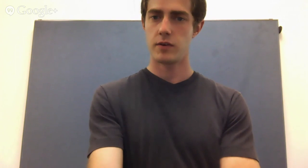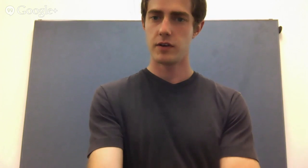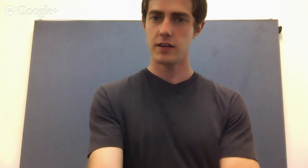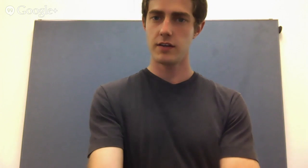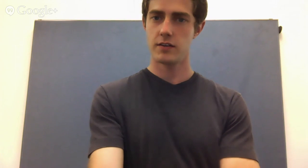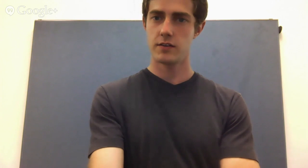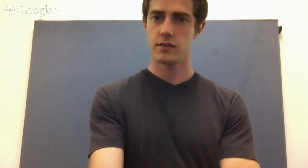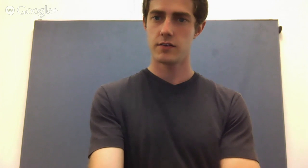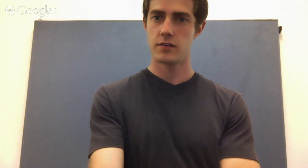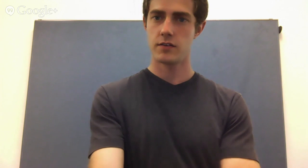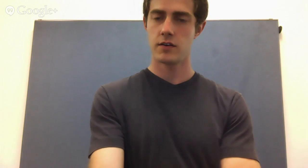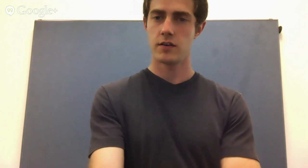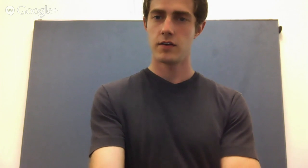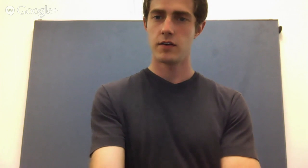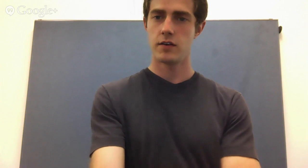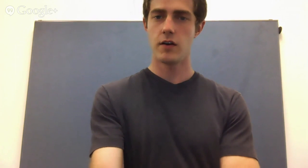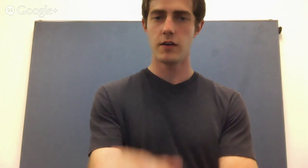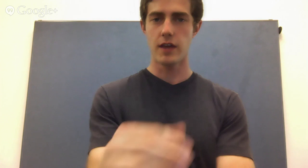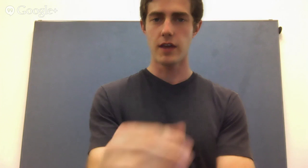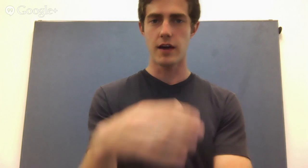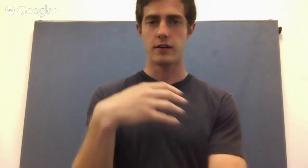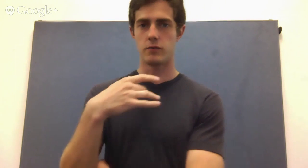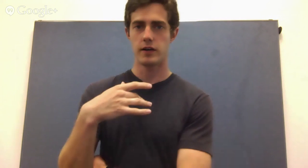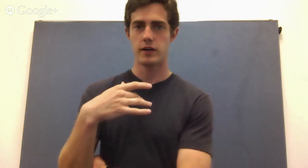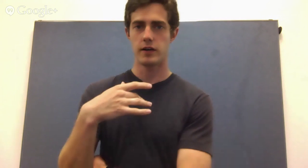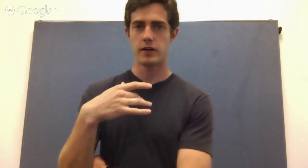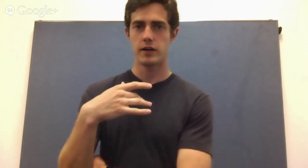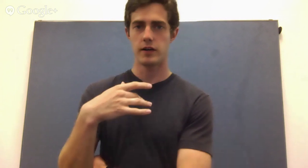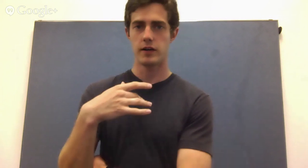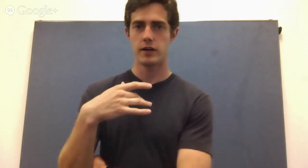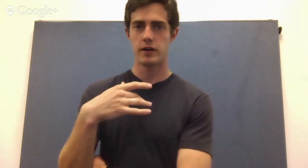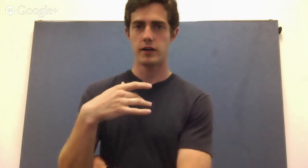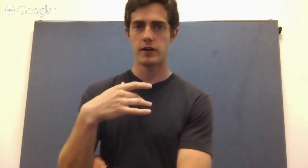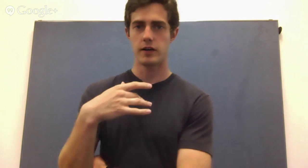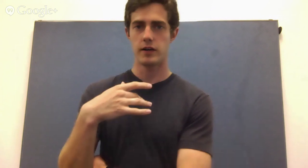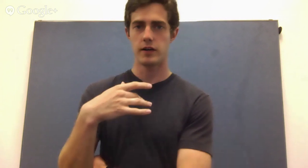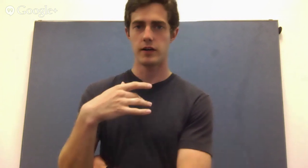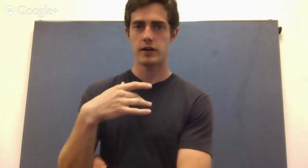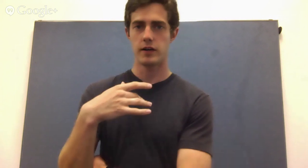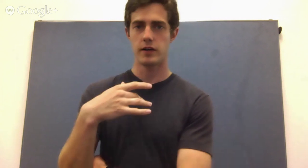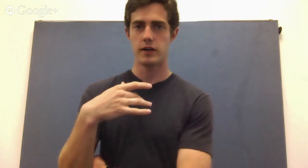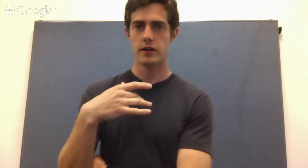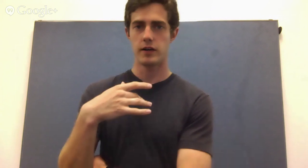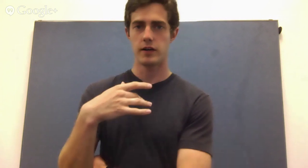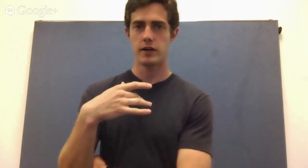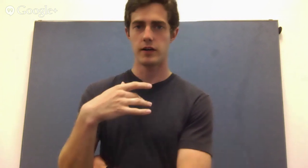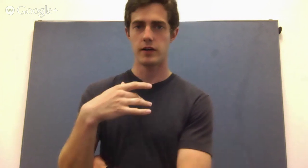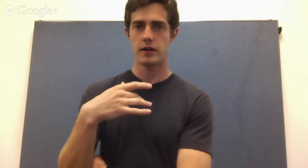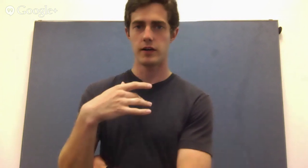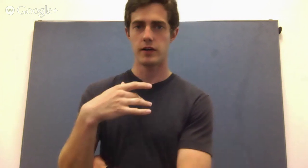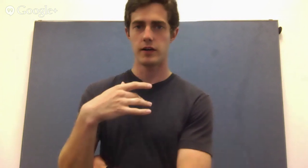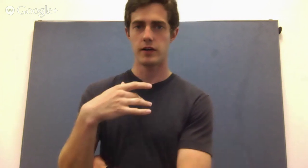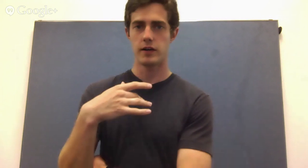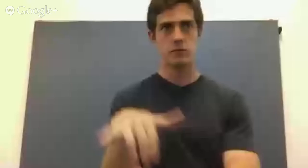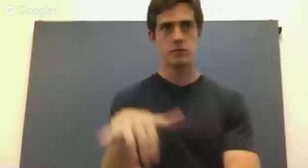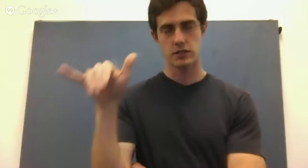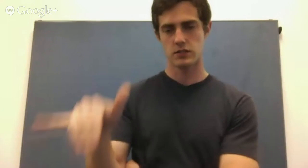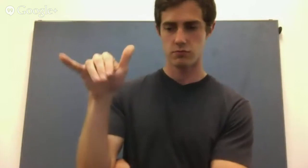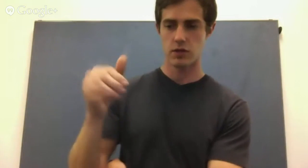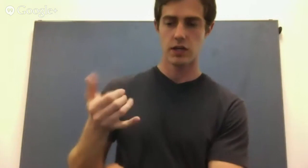Really? No, yeah, no. So, yeah, like, same as. I mean, this is,